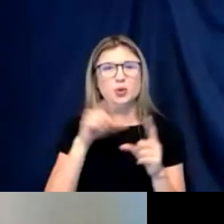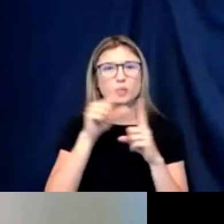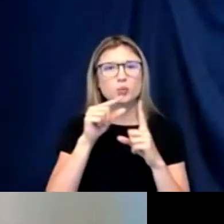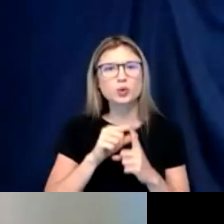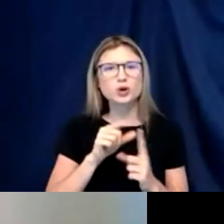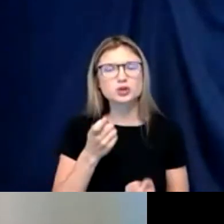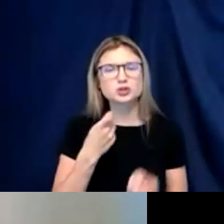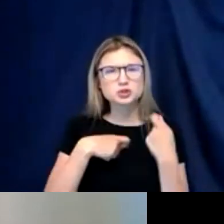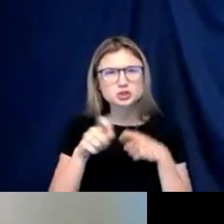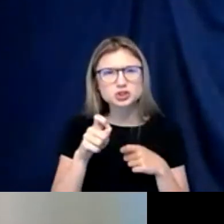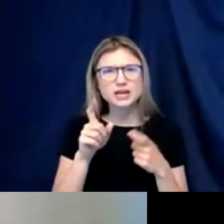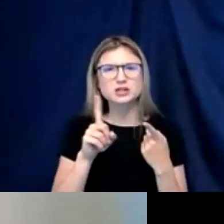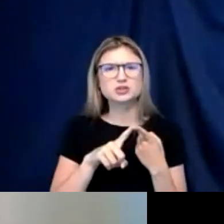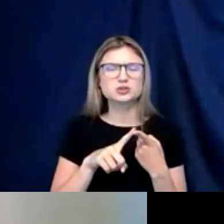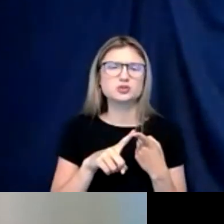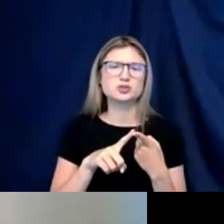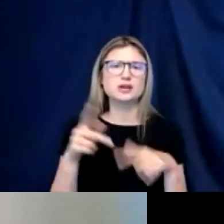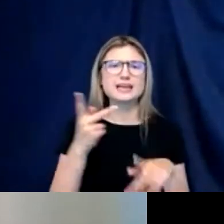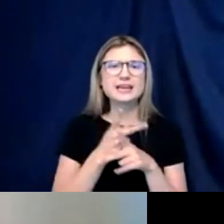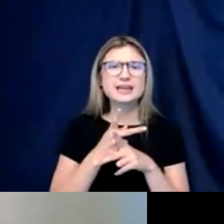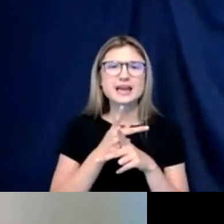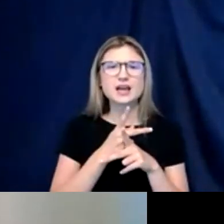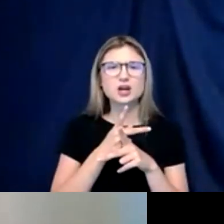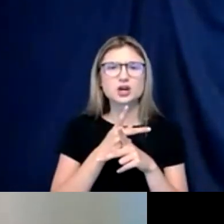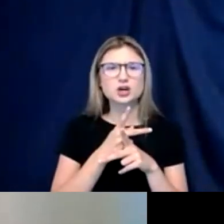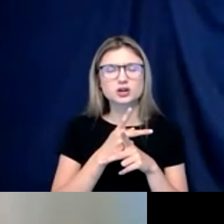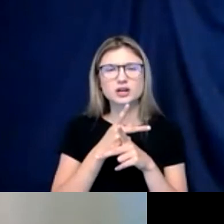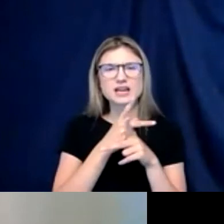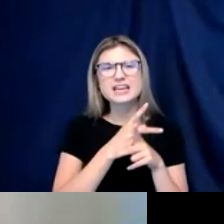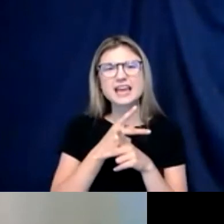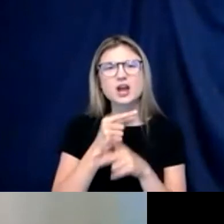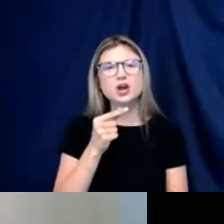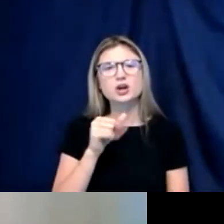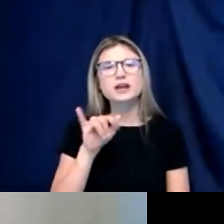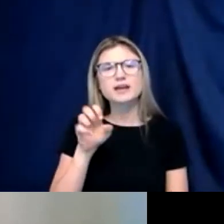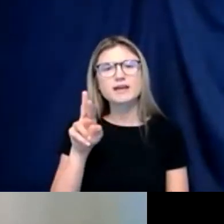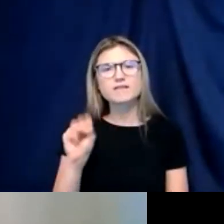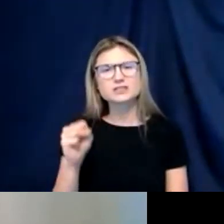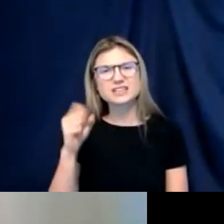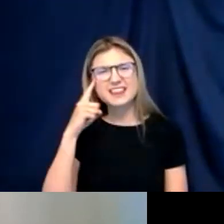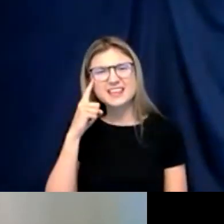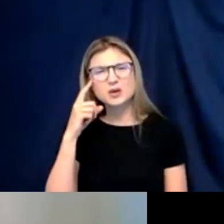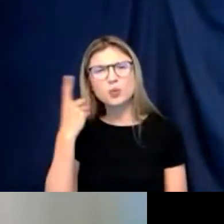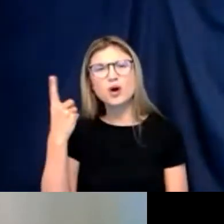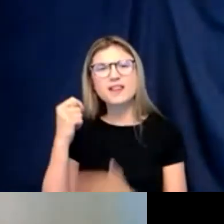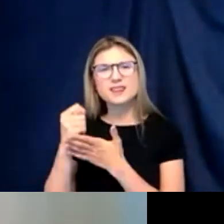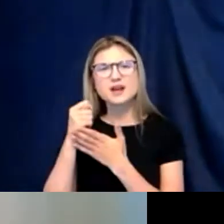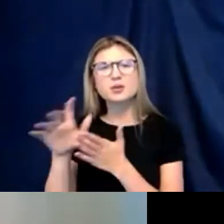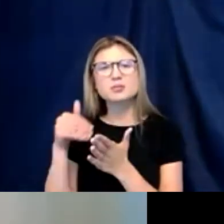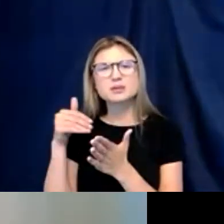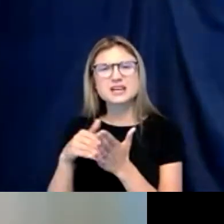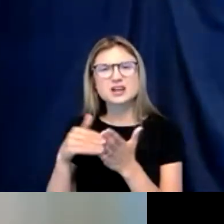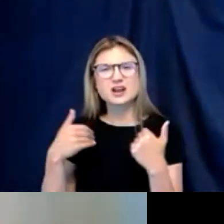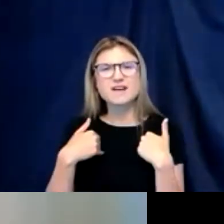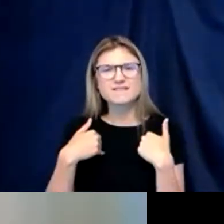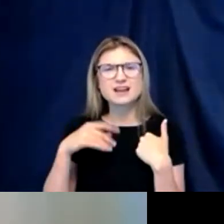being caregivers, because I know they have somewhere in one of the laws where they're considered like the parents for the 8 hours of the day that they